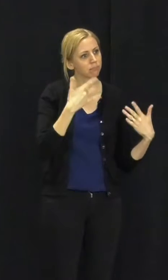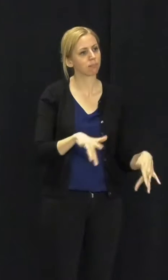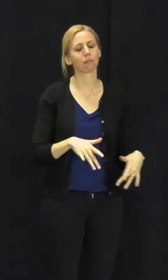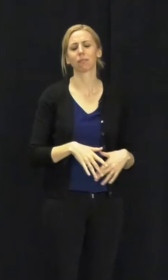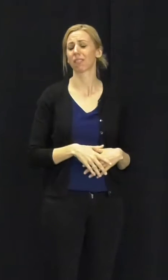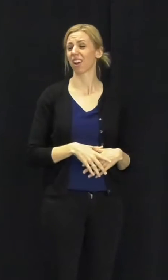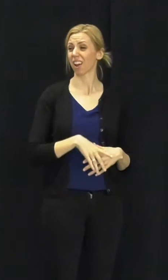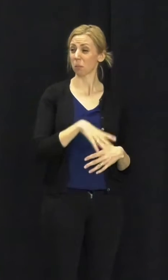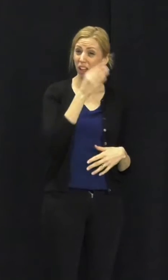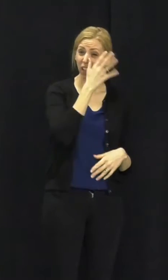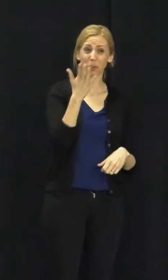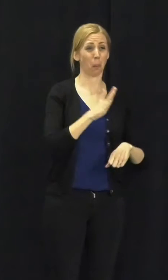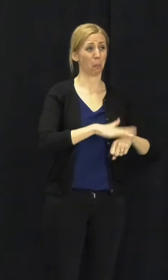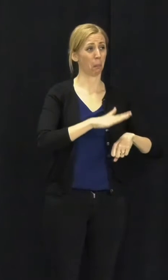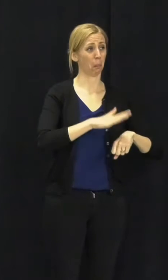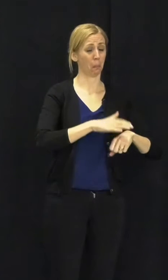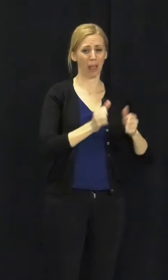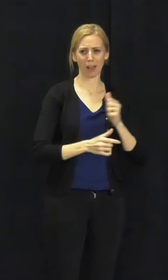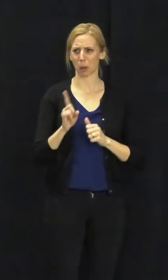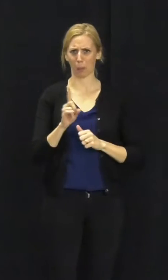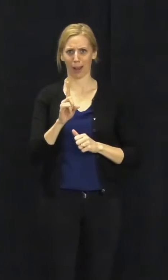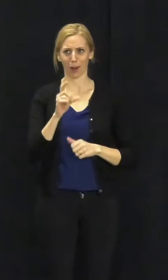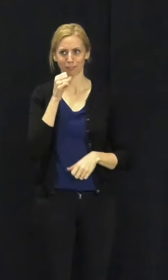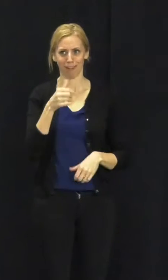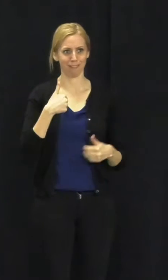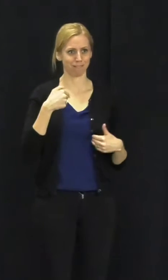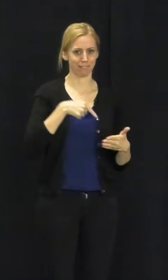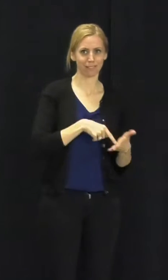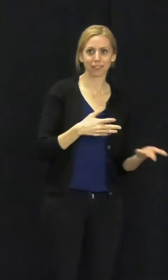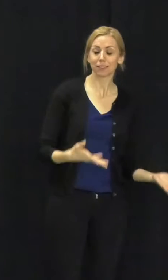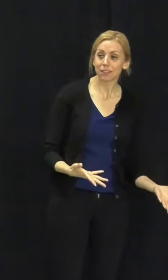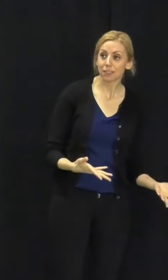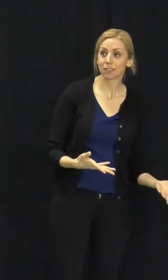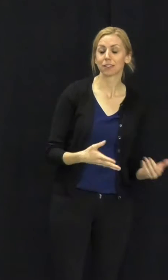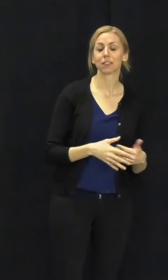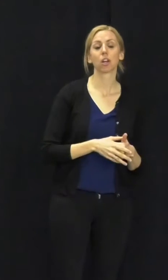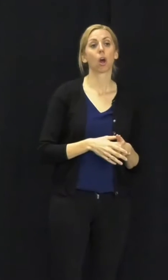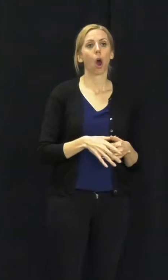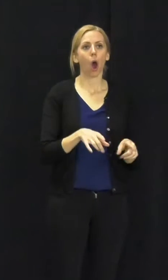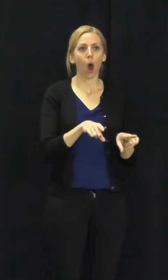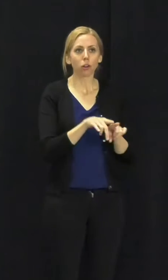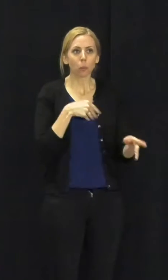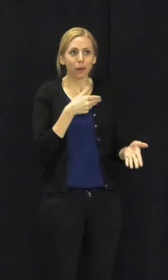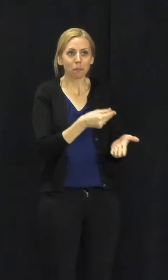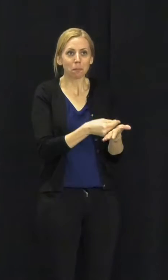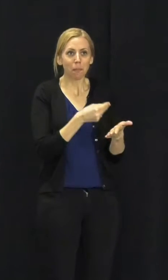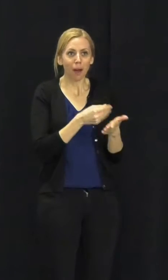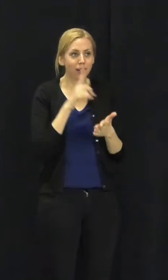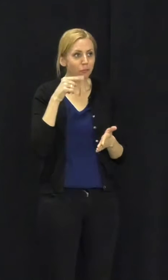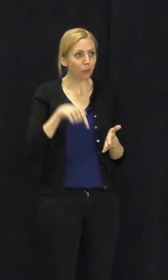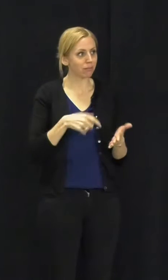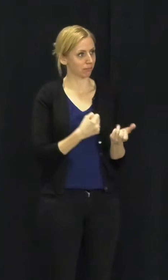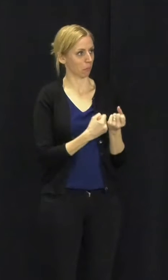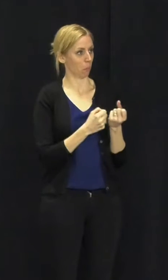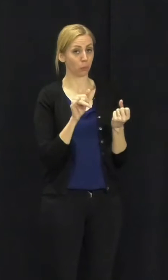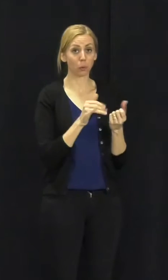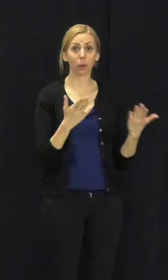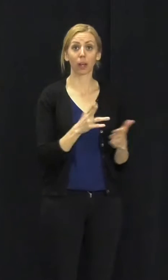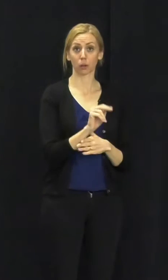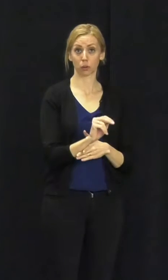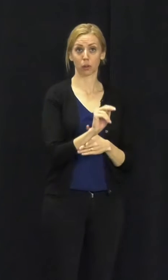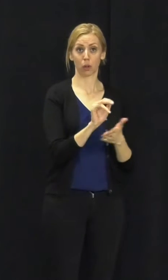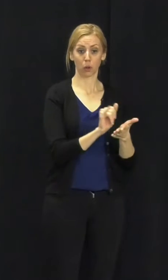an organization to put disability on the map. You heard about it this morning, both from Lane and from Tom Finkelpearl.